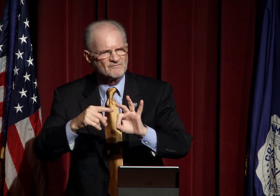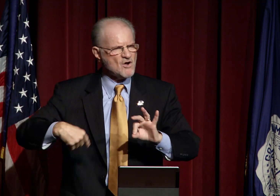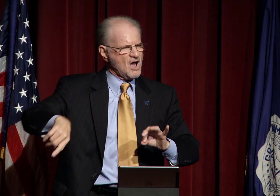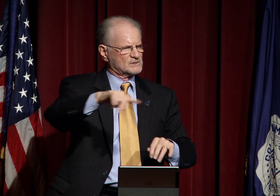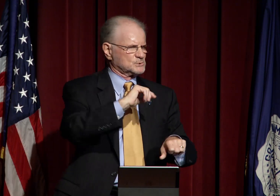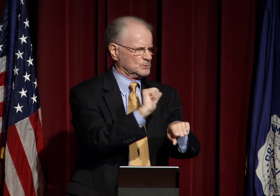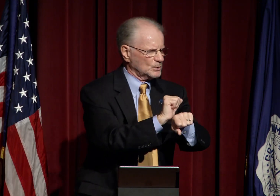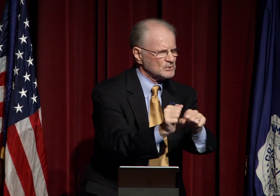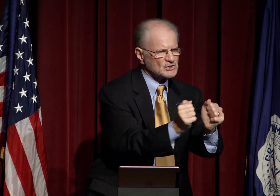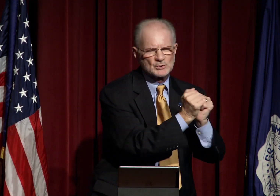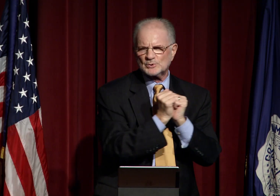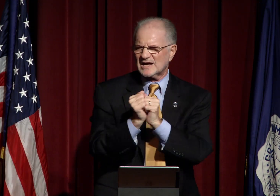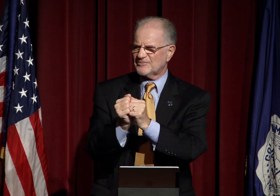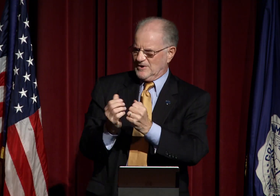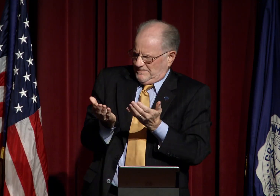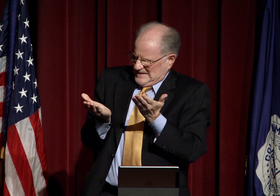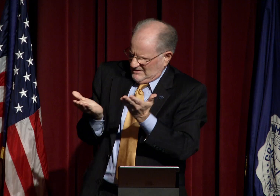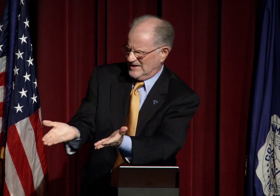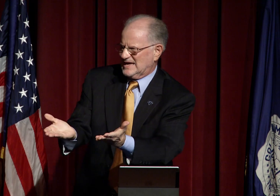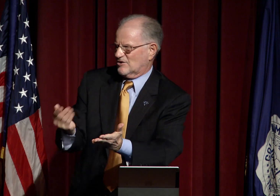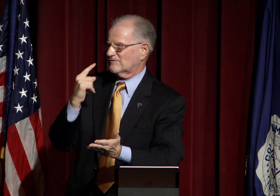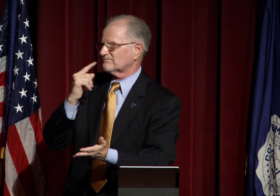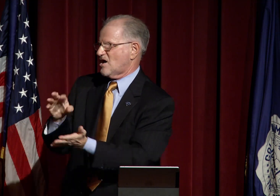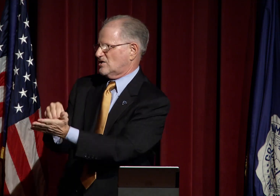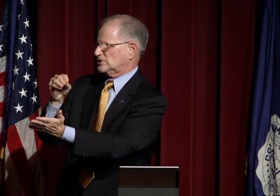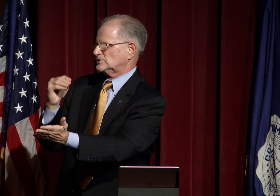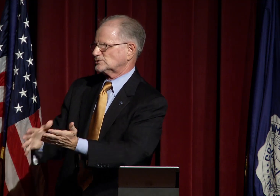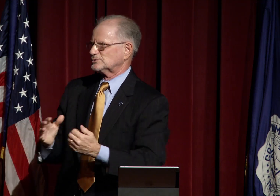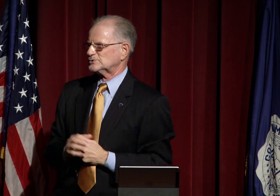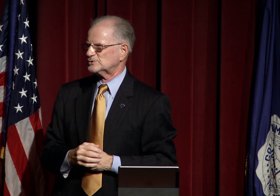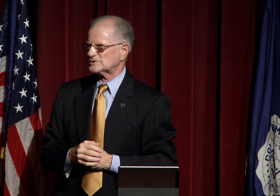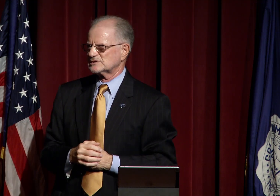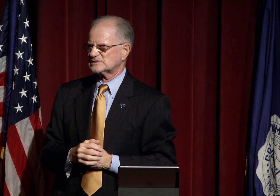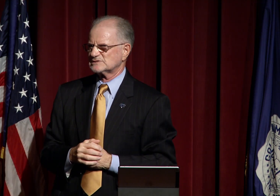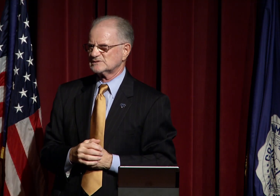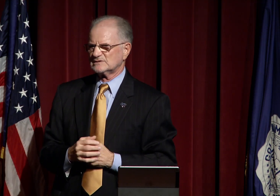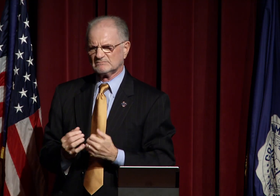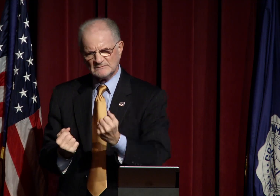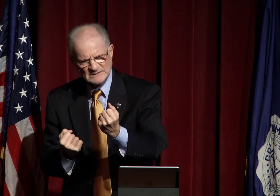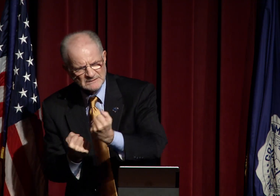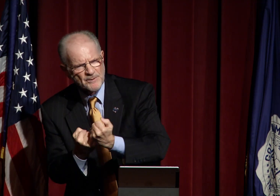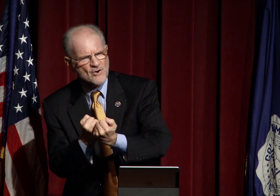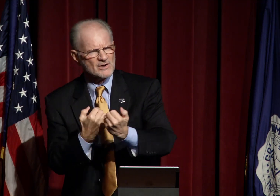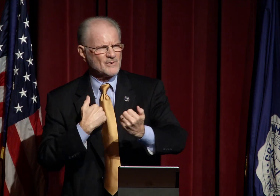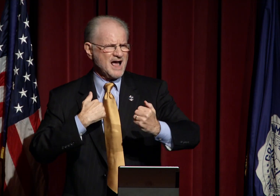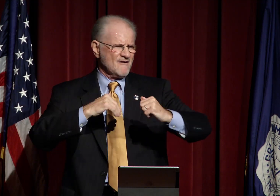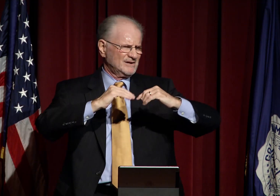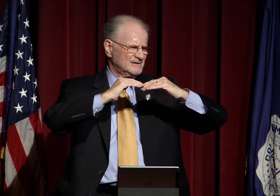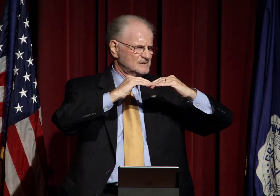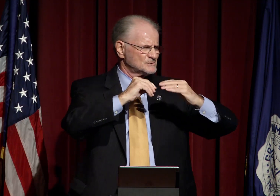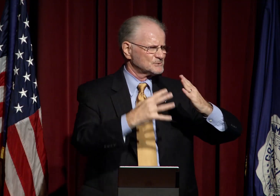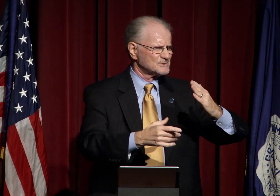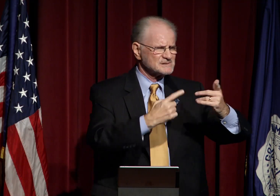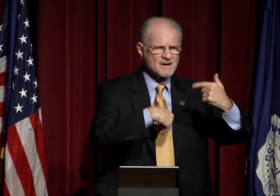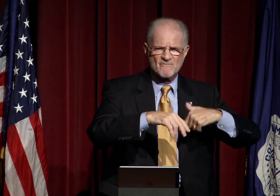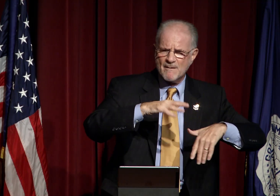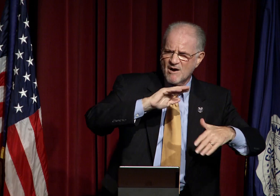this nationwide problem. What we can and must do is work together to be there for our students, to be a support for